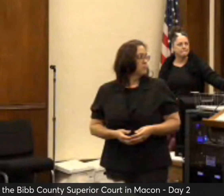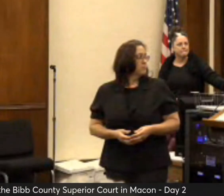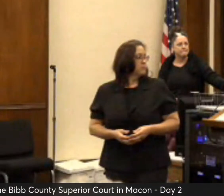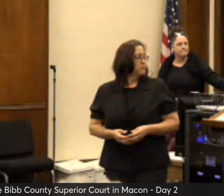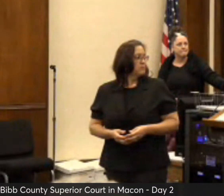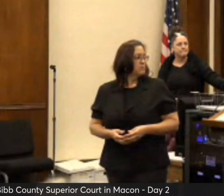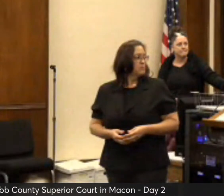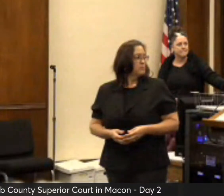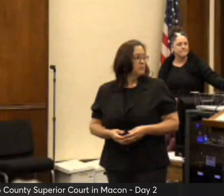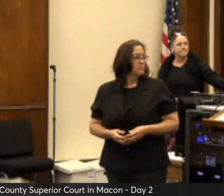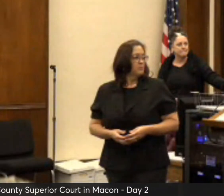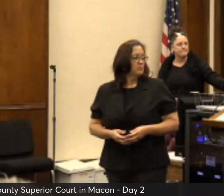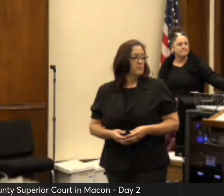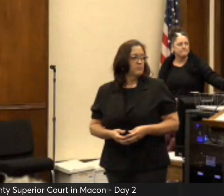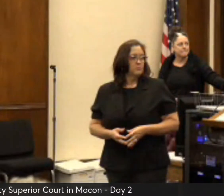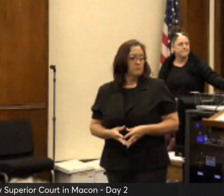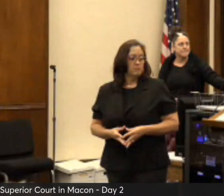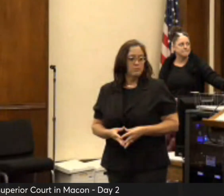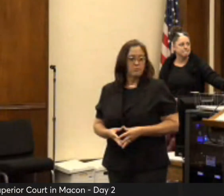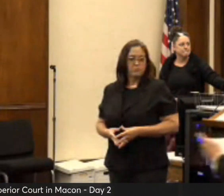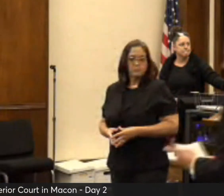using it, so.